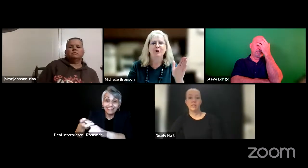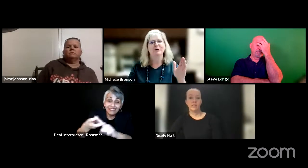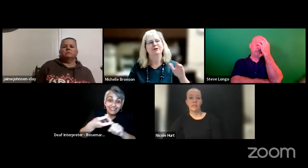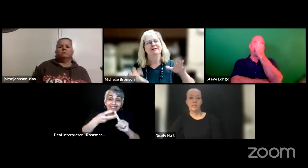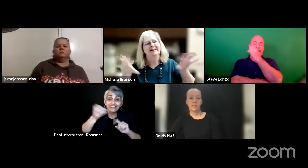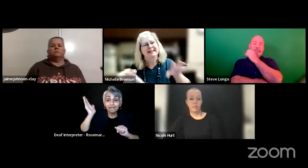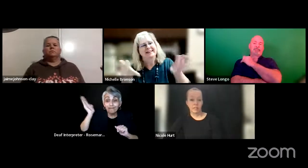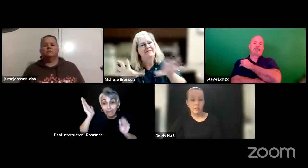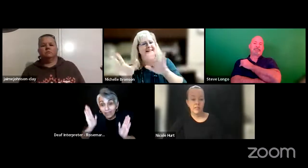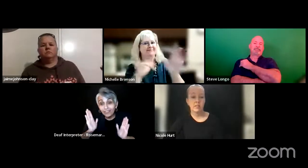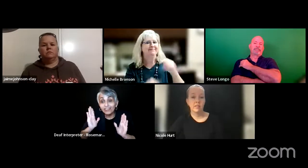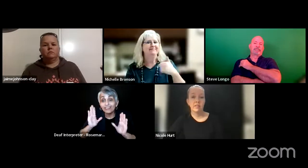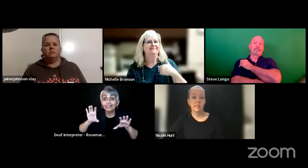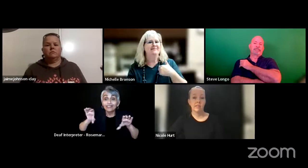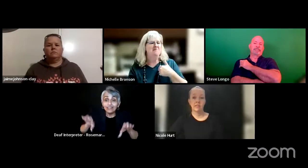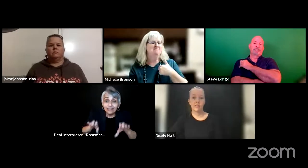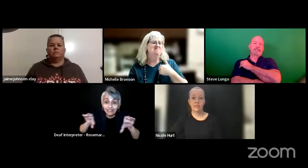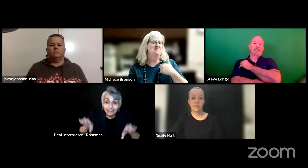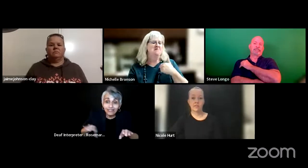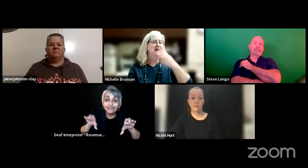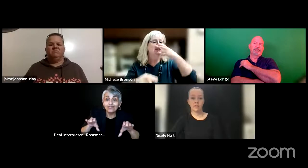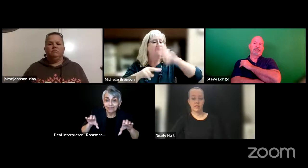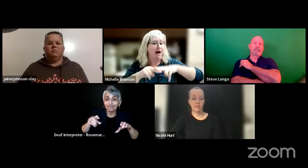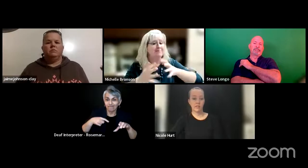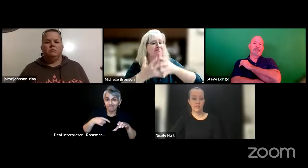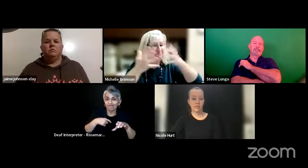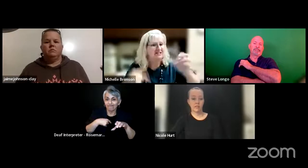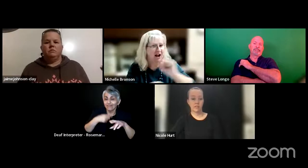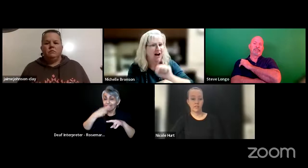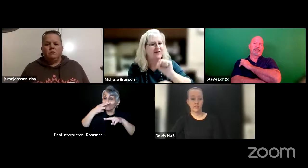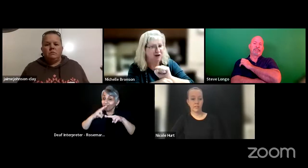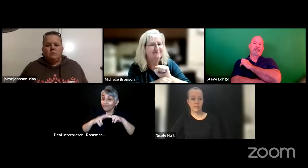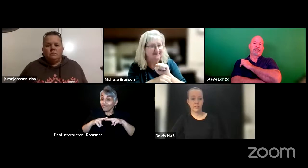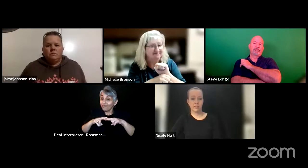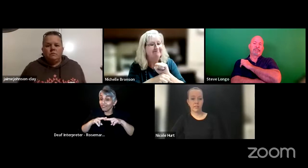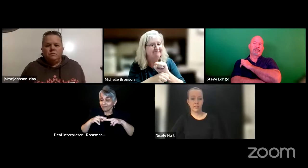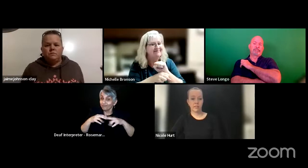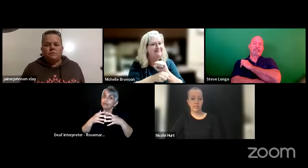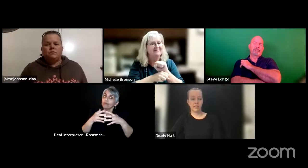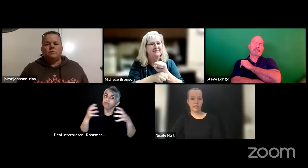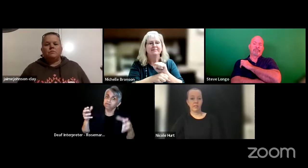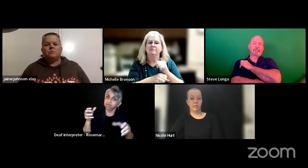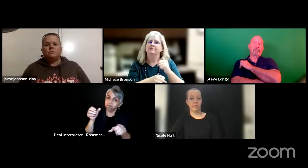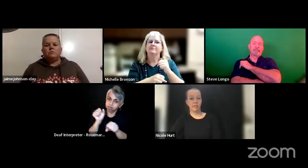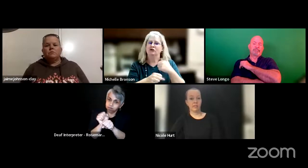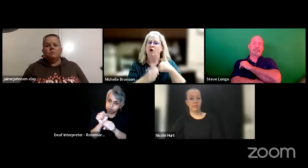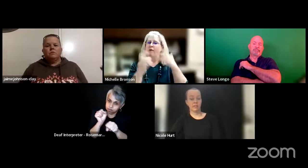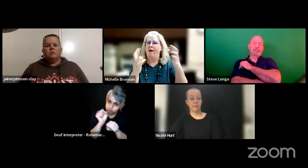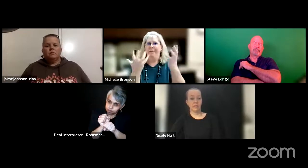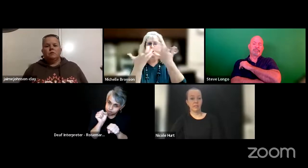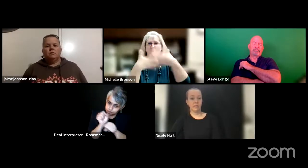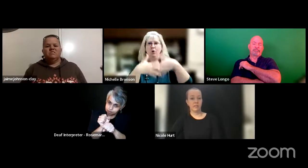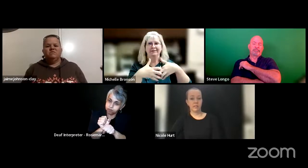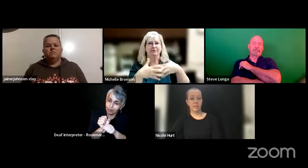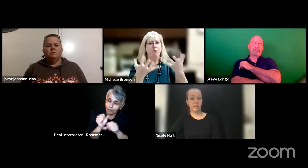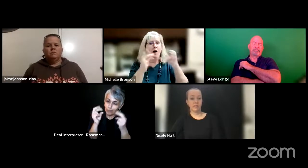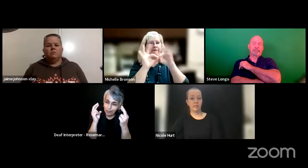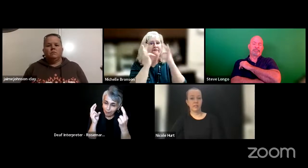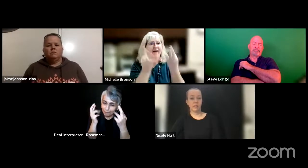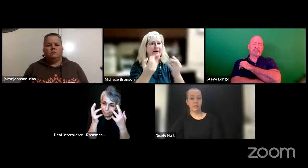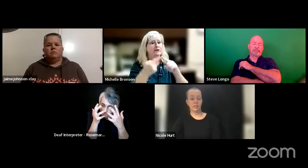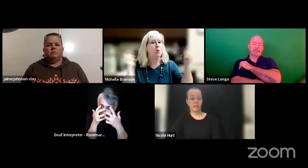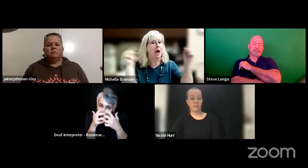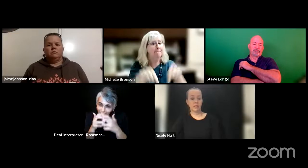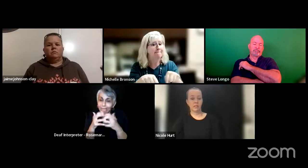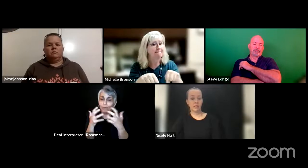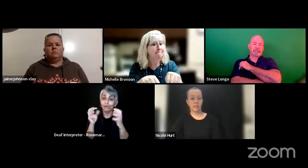planning and recruiting speakers and setting up activities. And it's been fun and a lot of work. So I'm